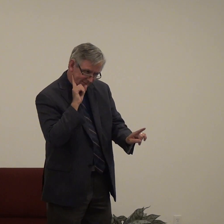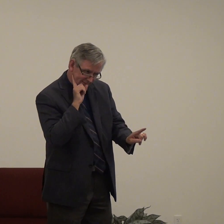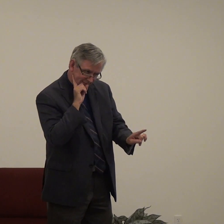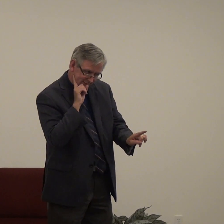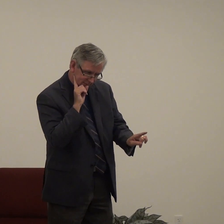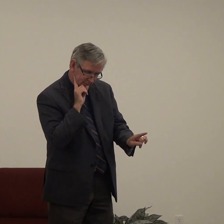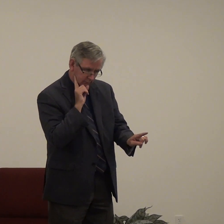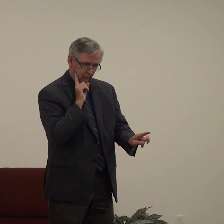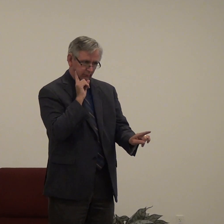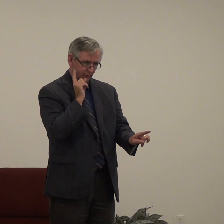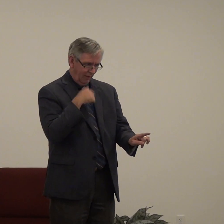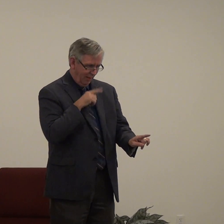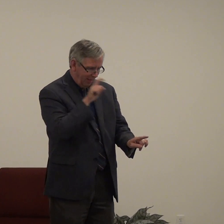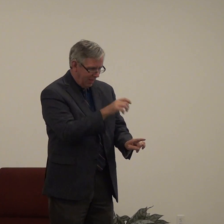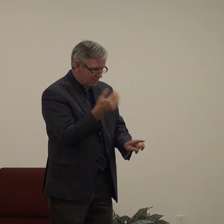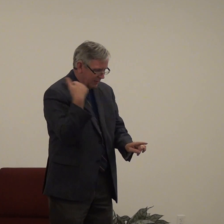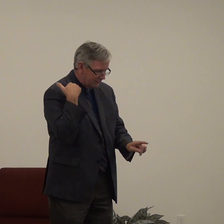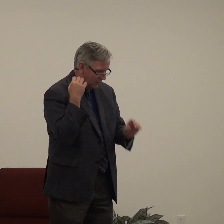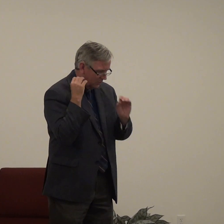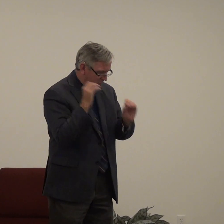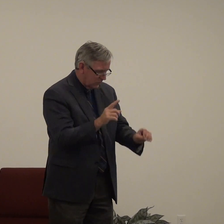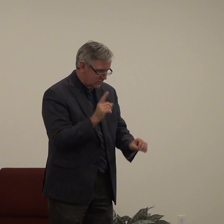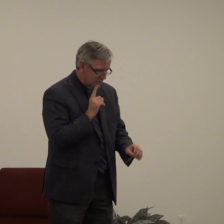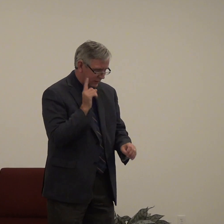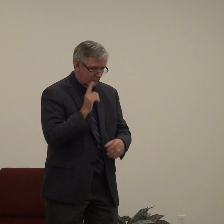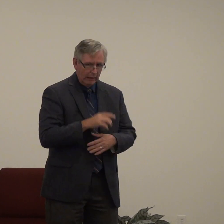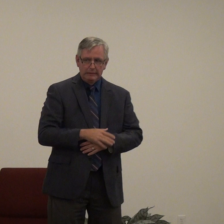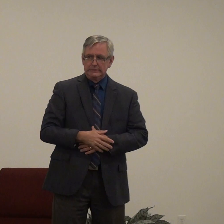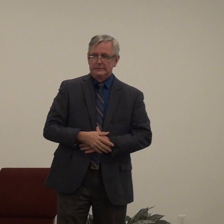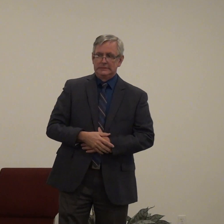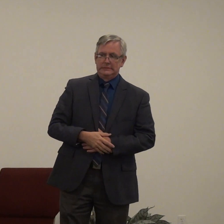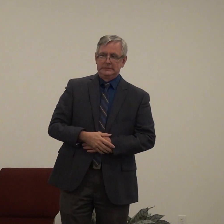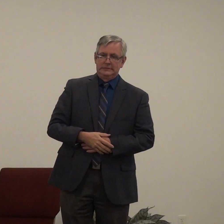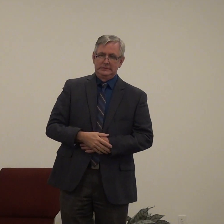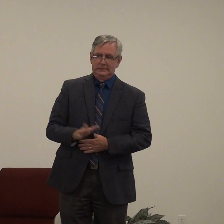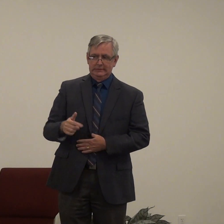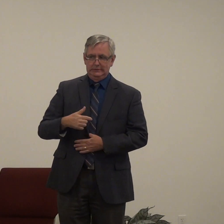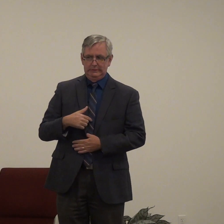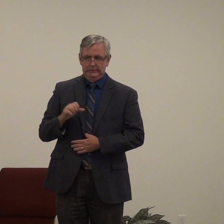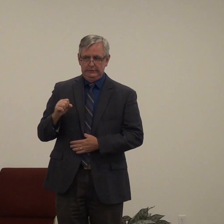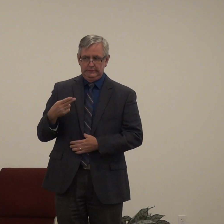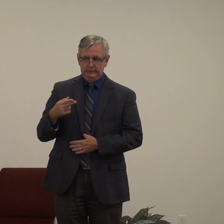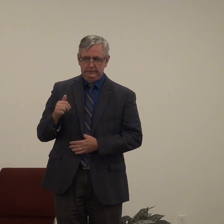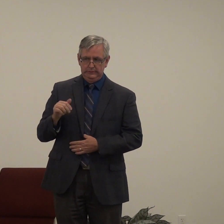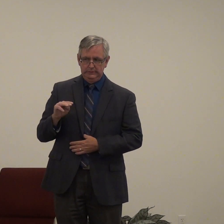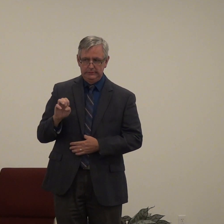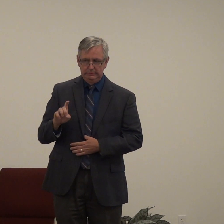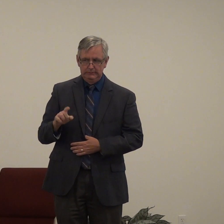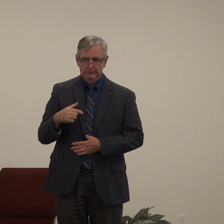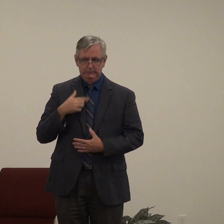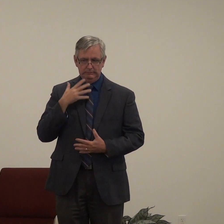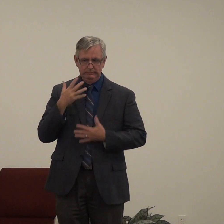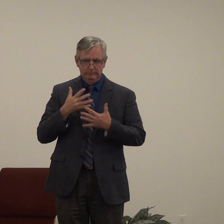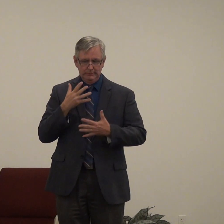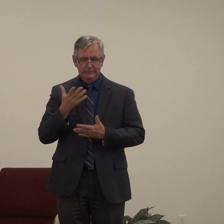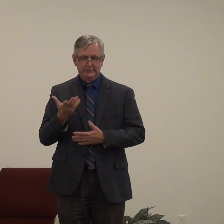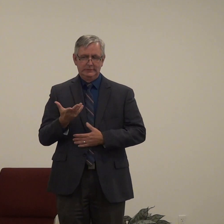your cousin who is deaf. And I asked you before, and you told me you didn't know any deaf. And she said, I was